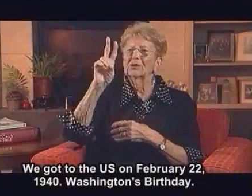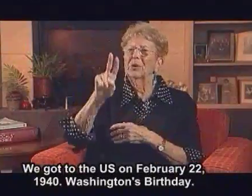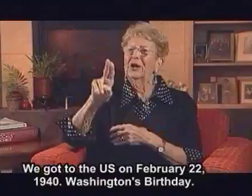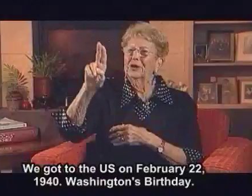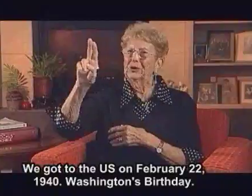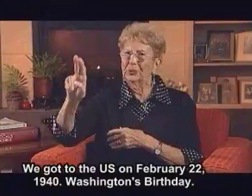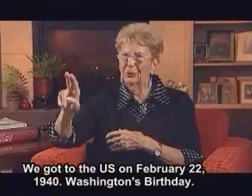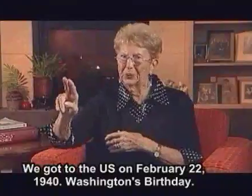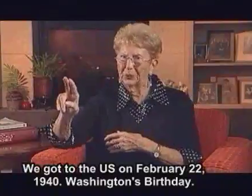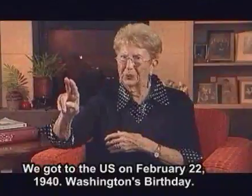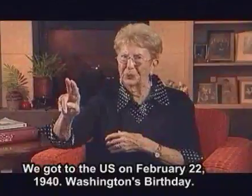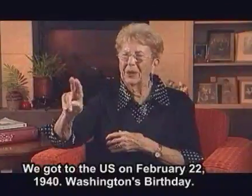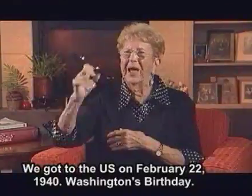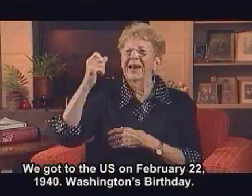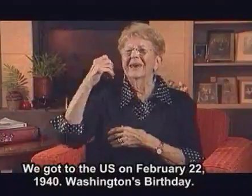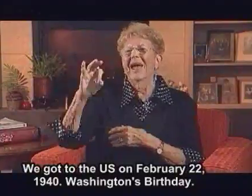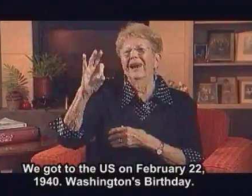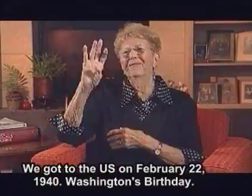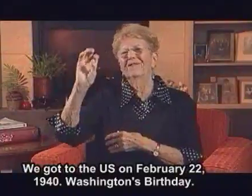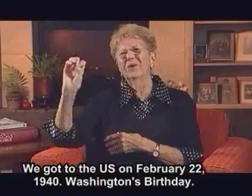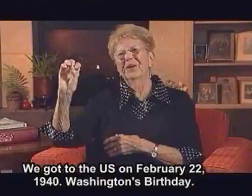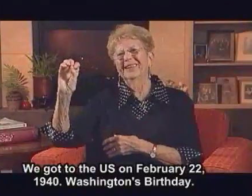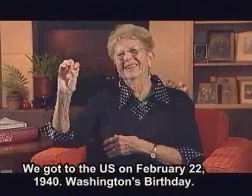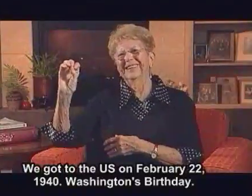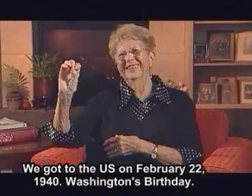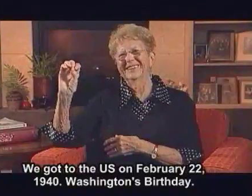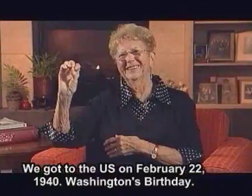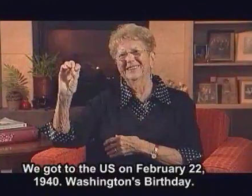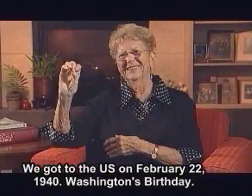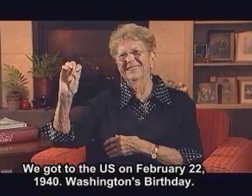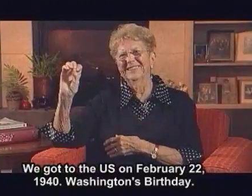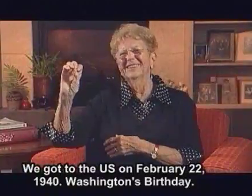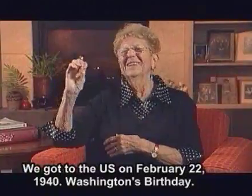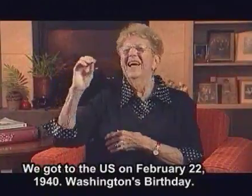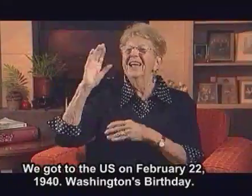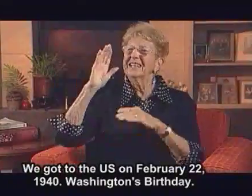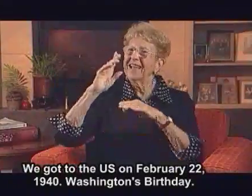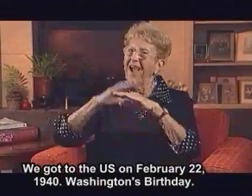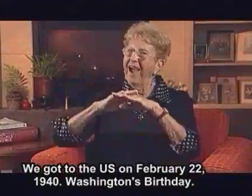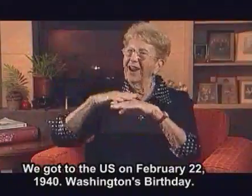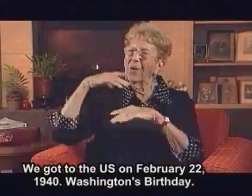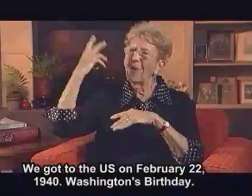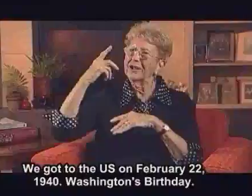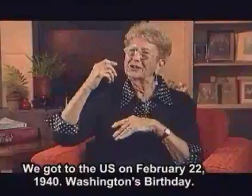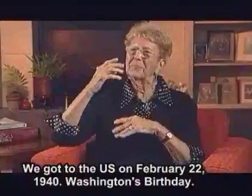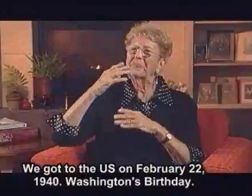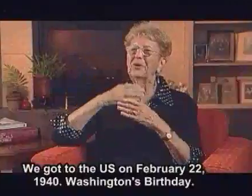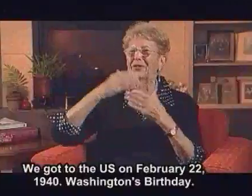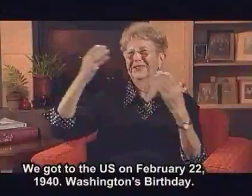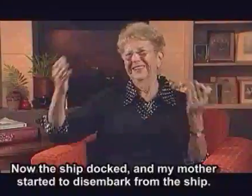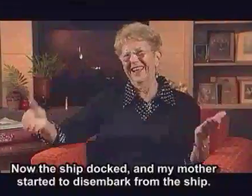We got to the U.S. on February 22nd, 1940, Washington's birthday.